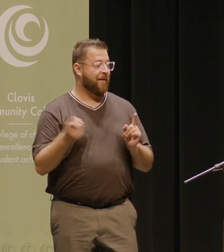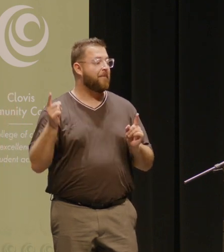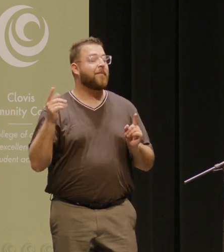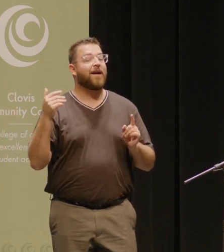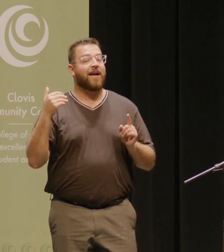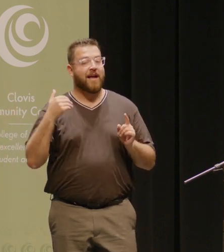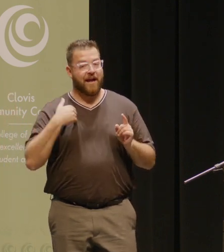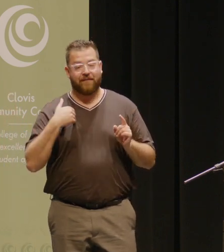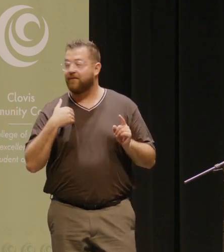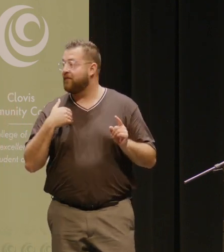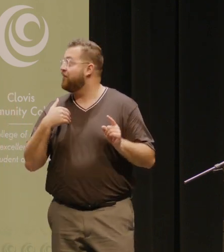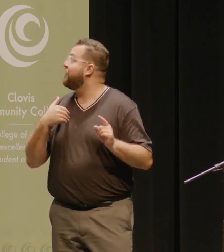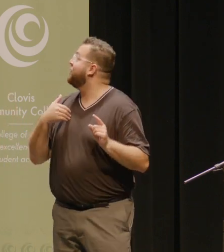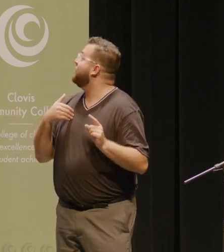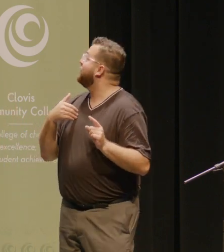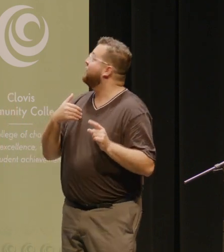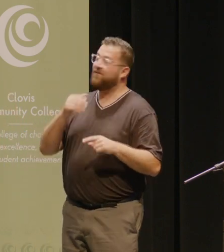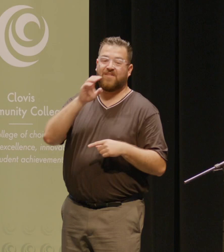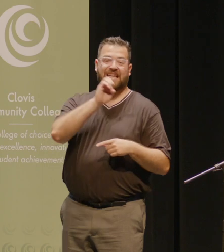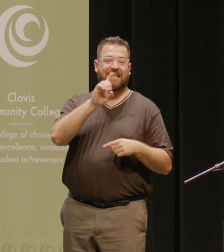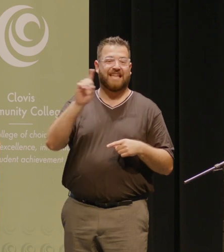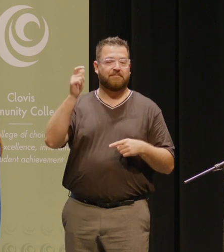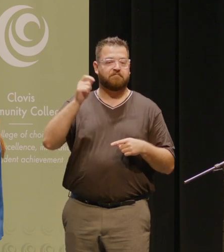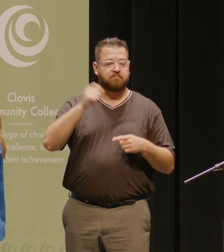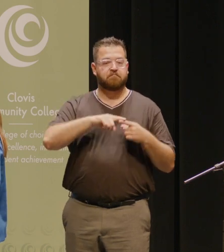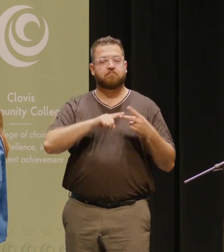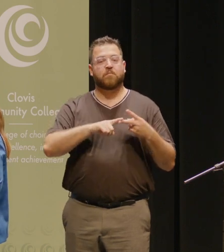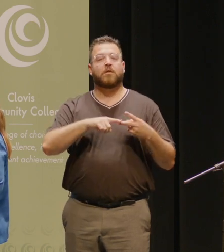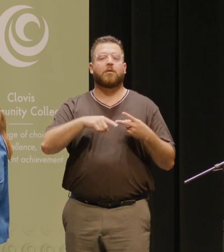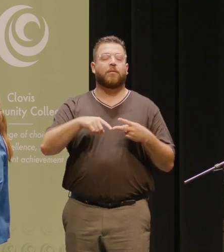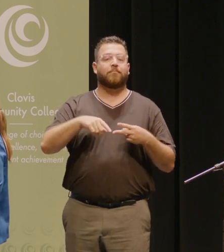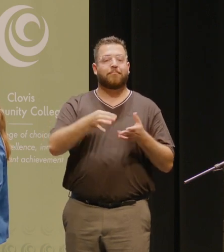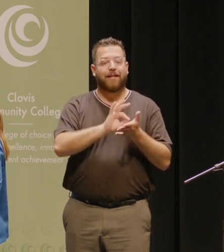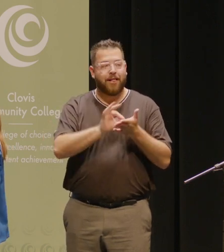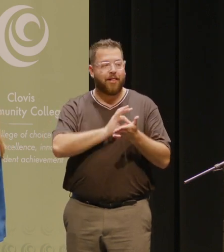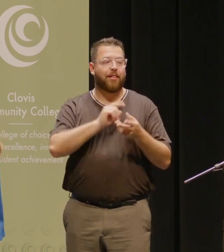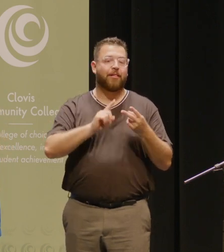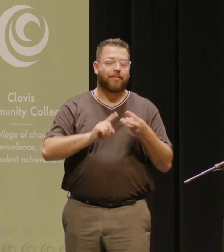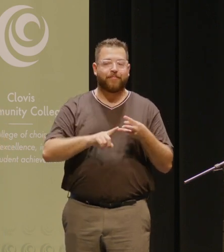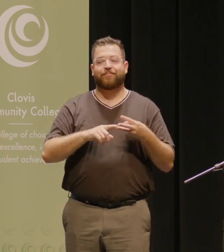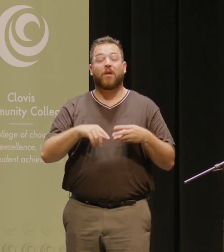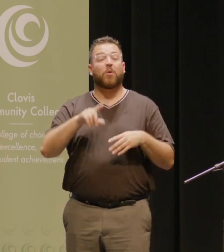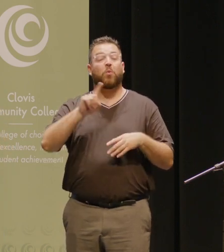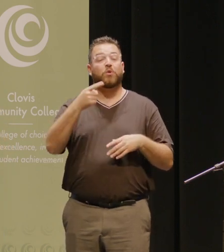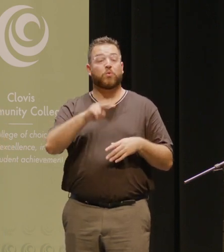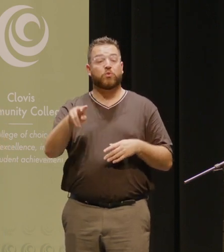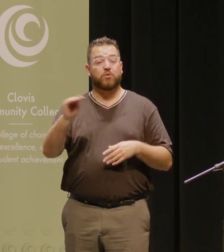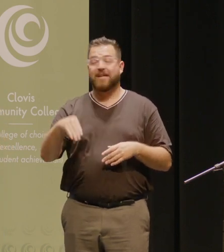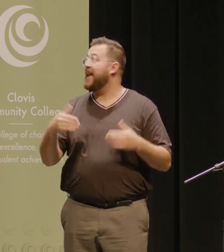the WIC, EDD, unemployment, disability, medical, Medicare, and only 22% have